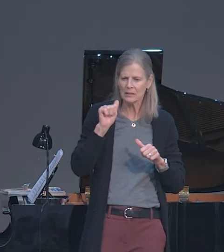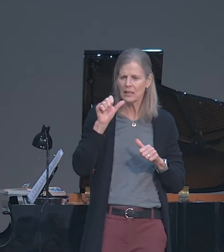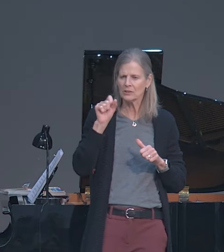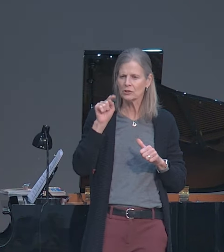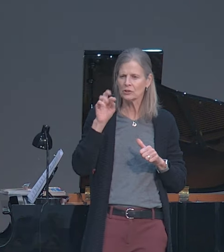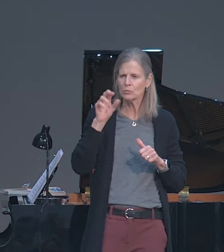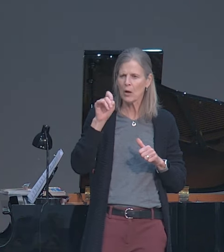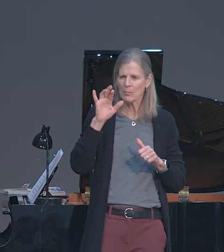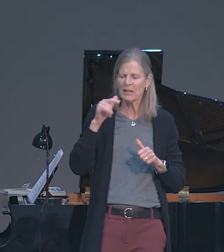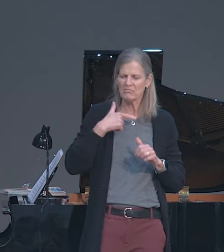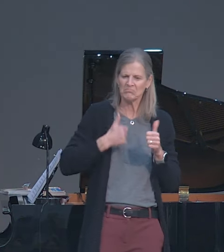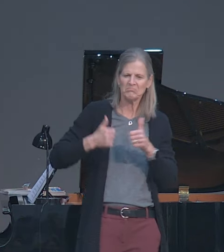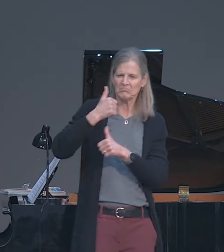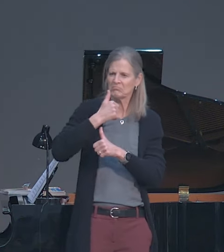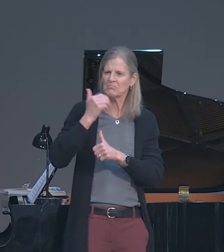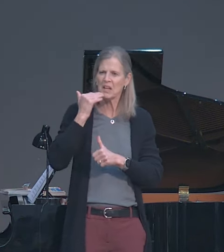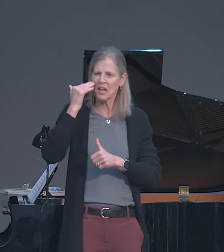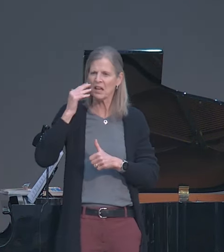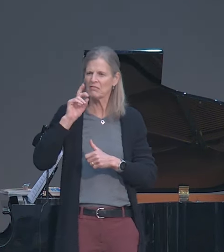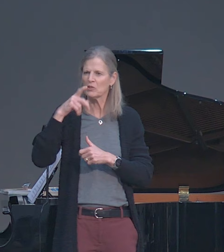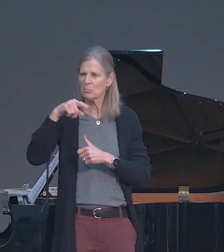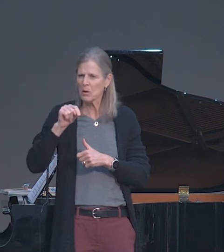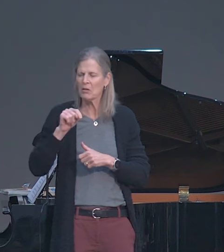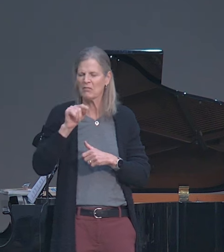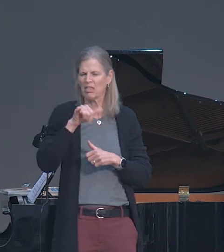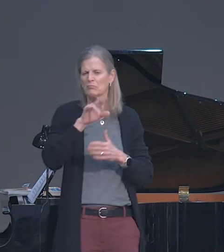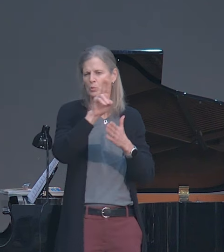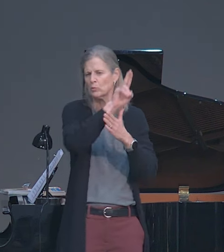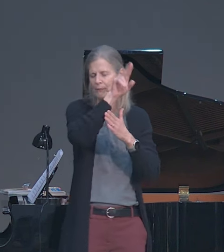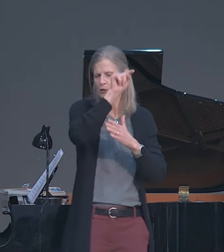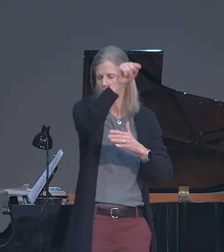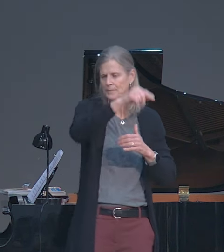I'm the head of the astronomy department at such and such university."